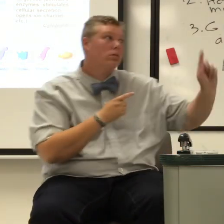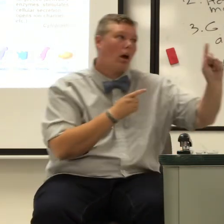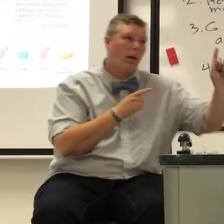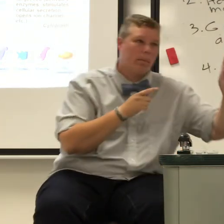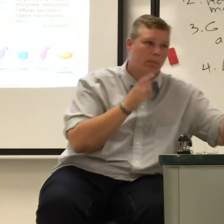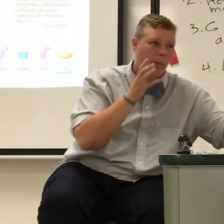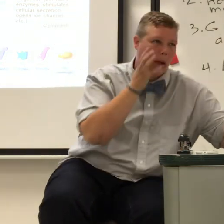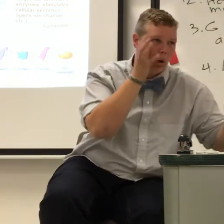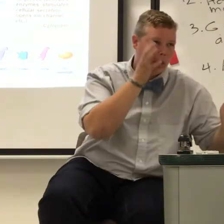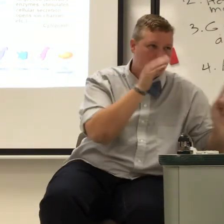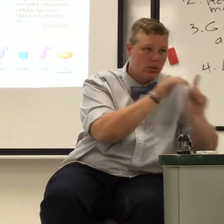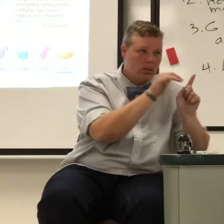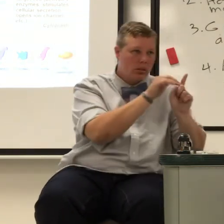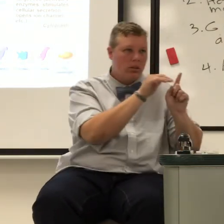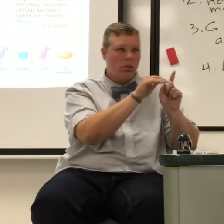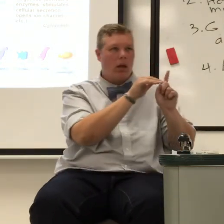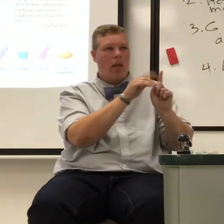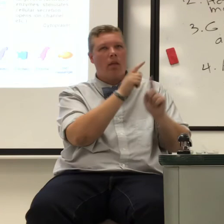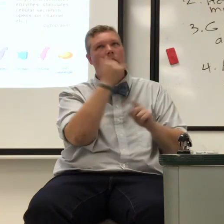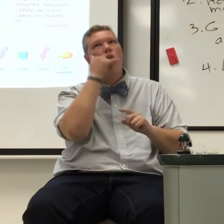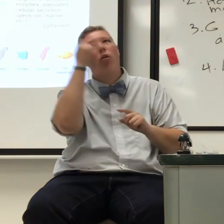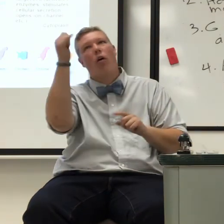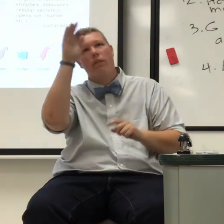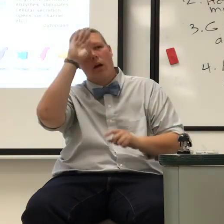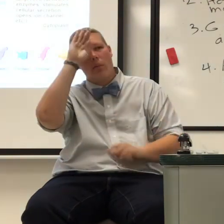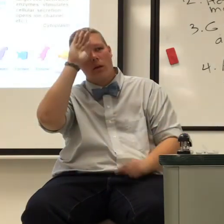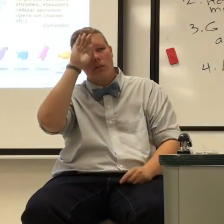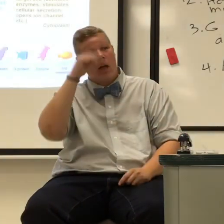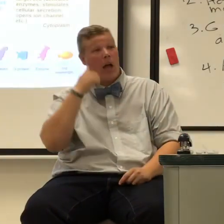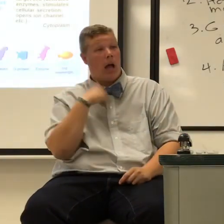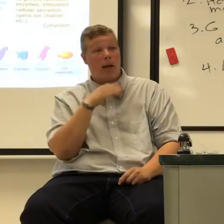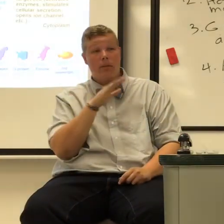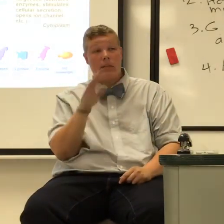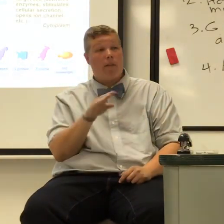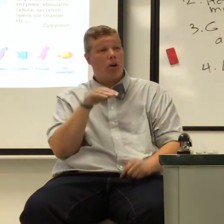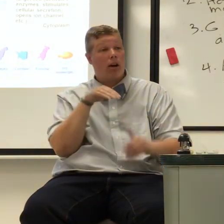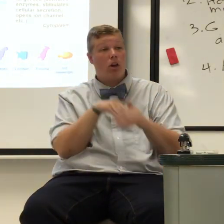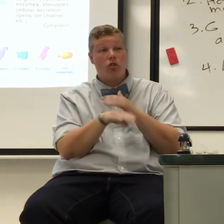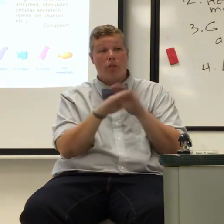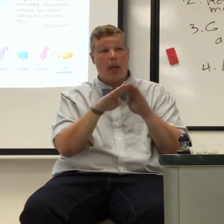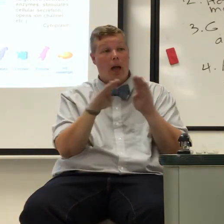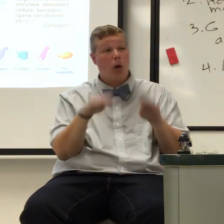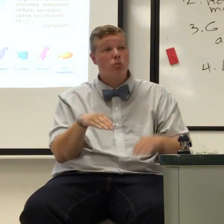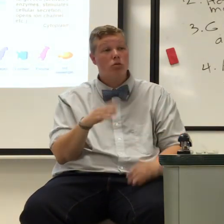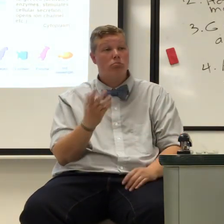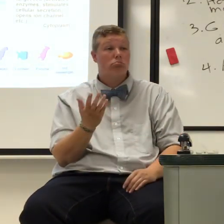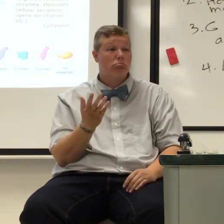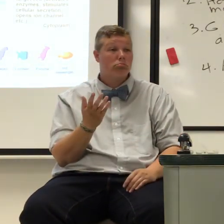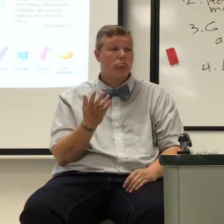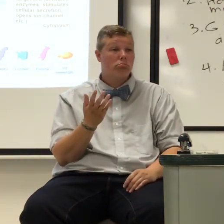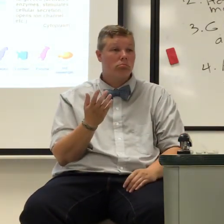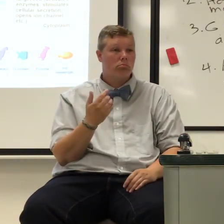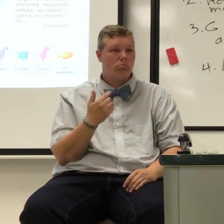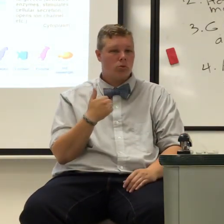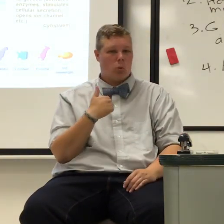whatever. The point is, I never enter the house. Okay. So in my analogy, what am